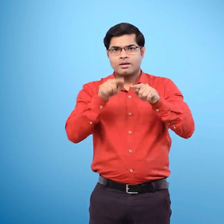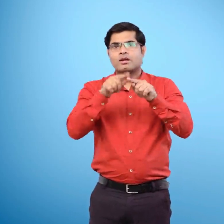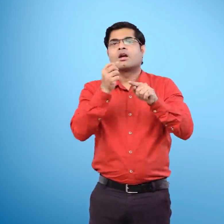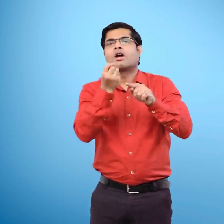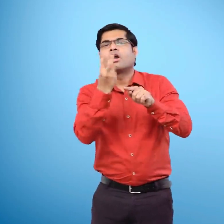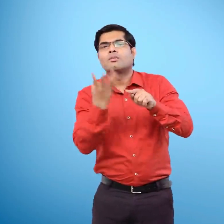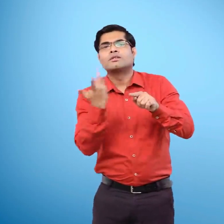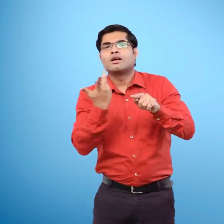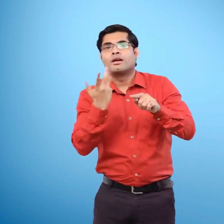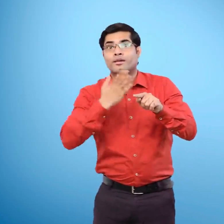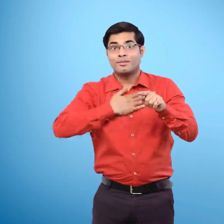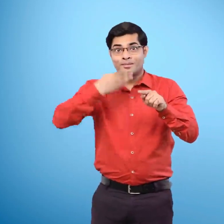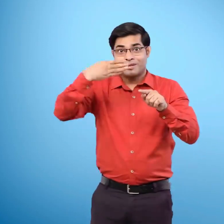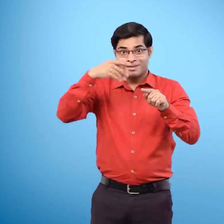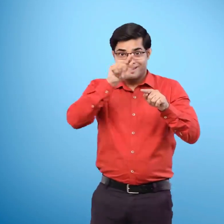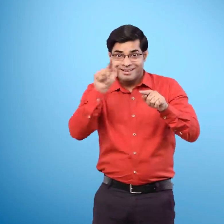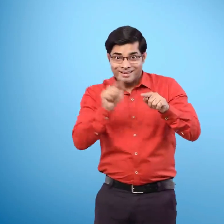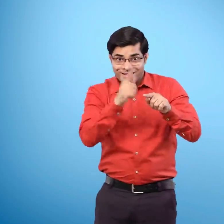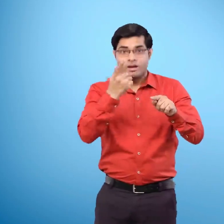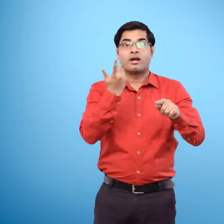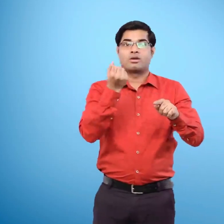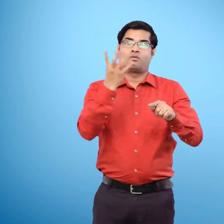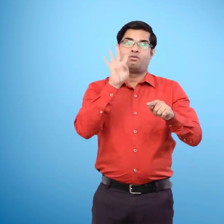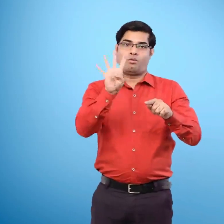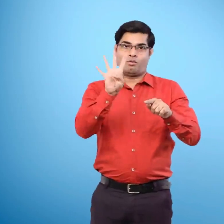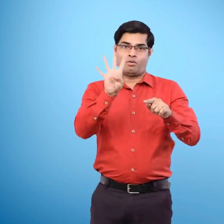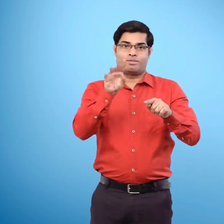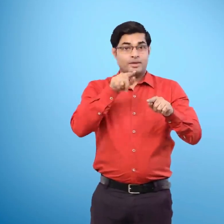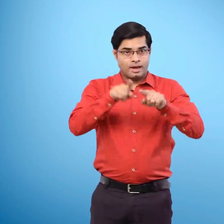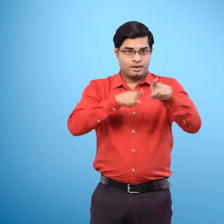Four leaves are arranged to make a diamond with stems at the center.